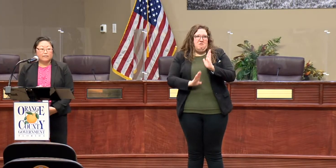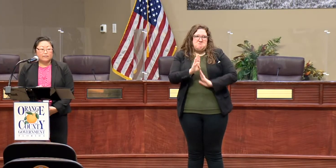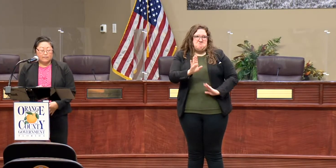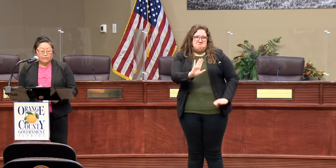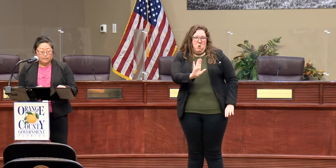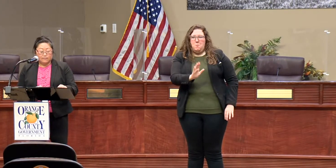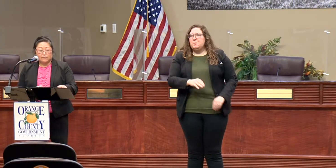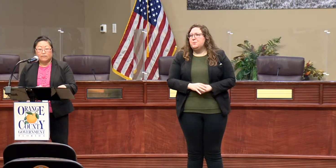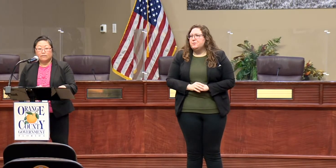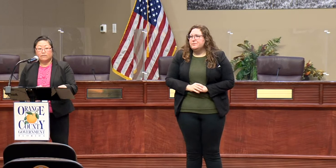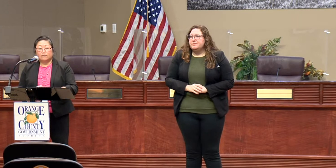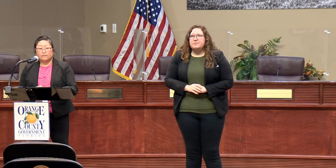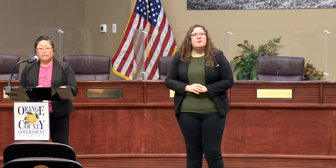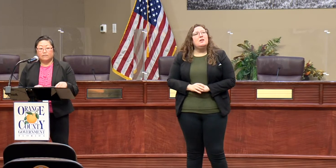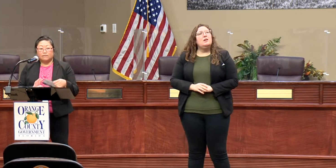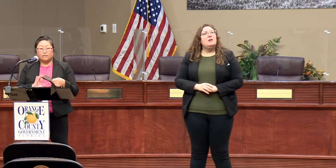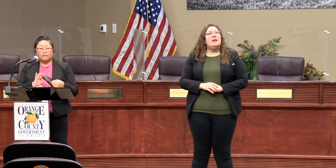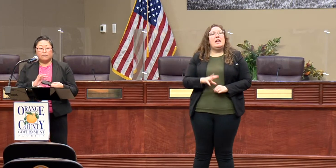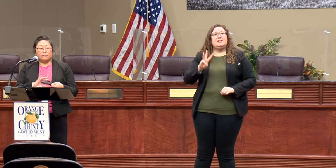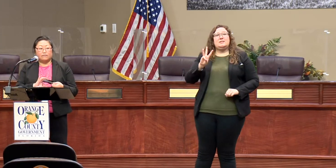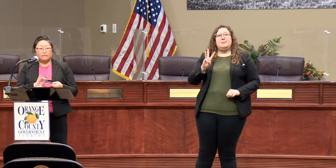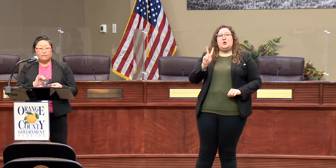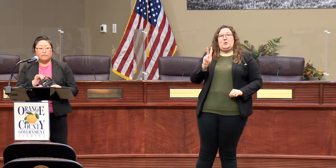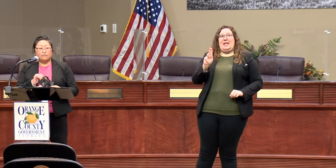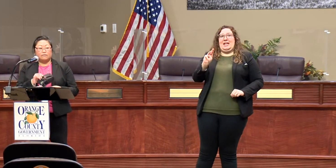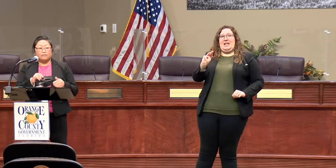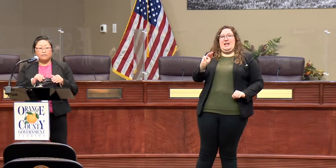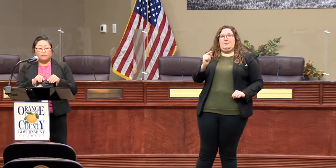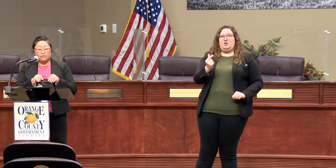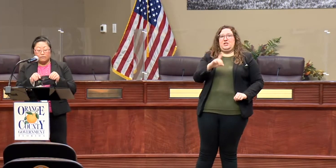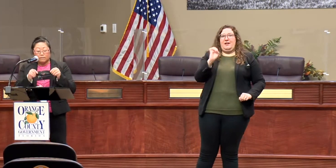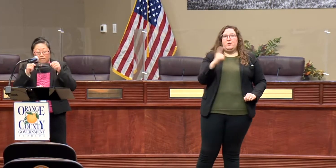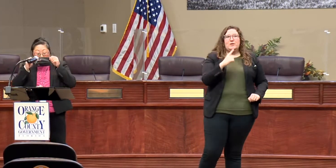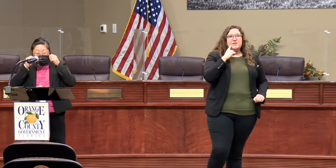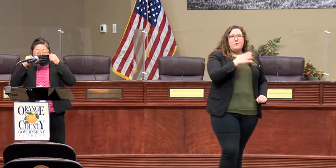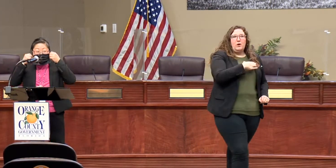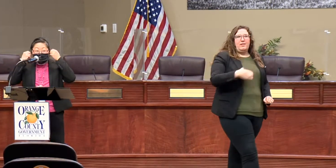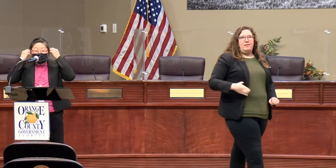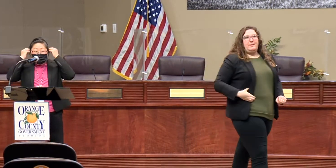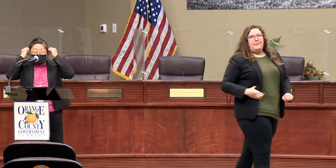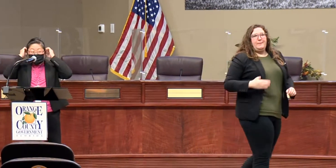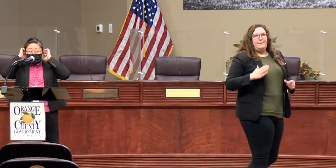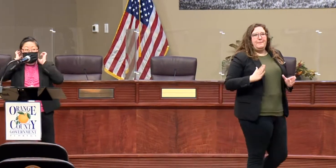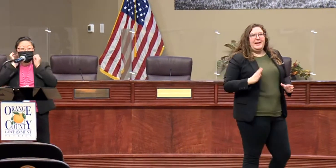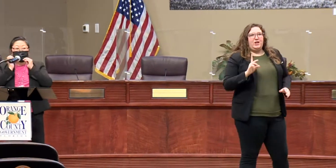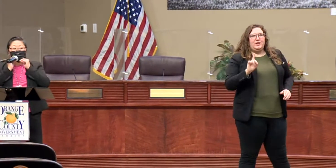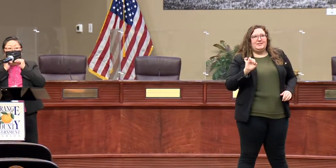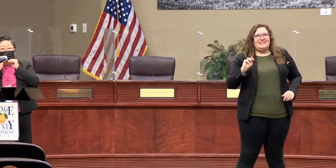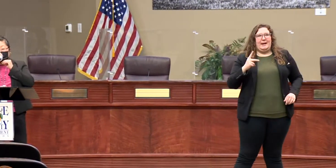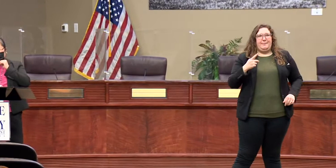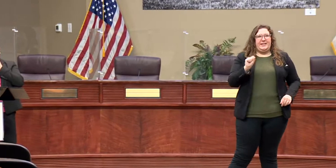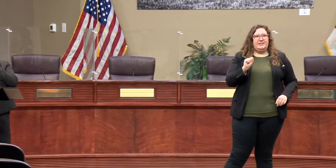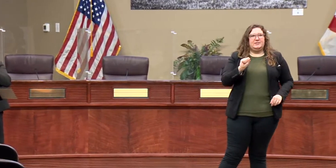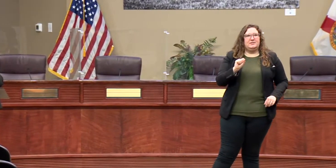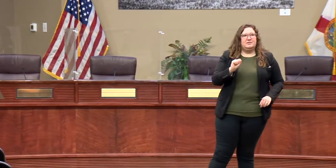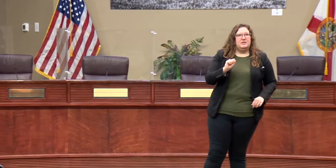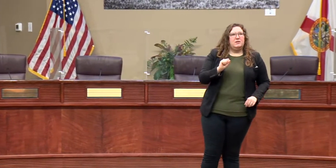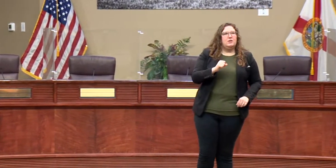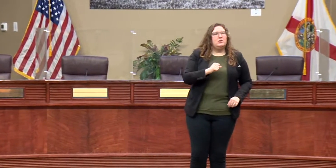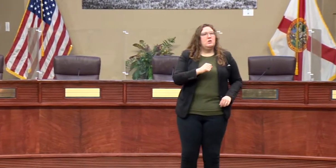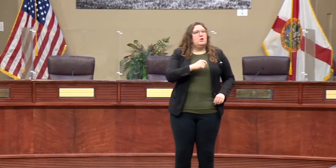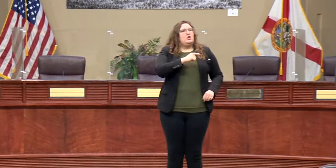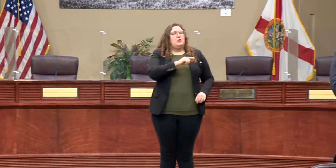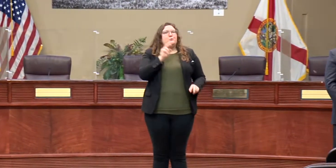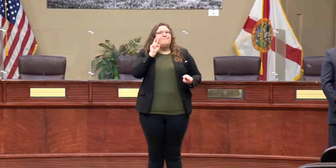This is Treasure Roberts with WKMG News 6. My question is for Mayor Demings. It's my understanding that you all are waiting for